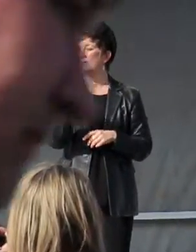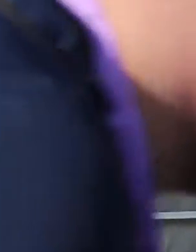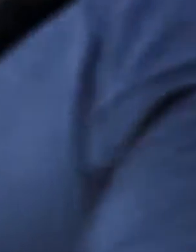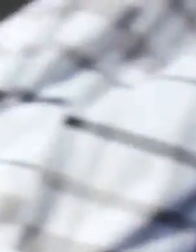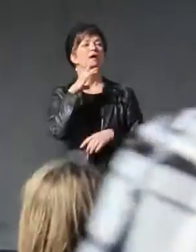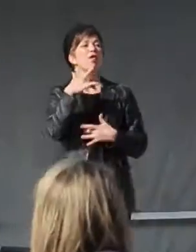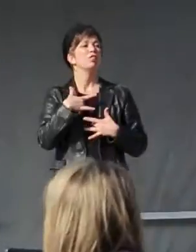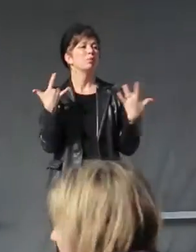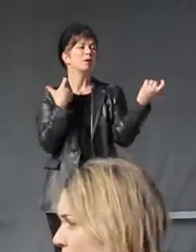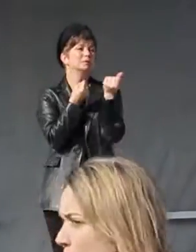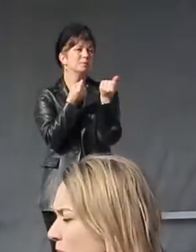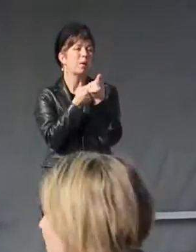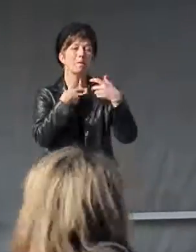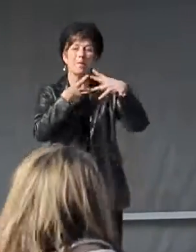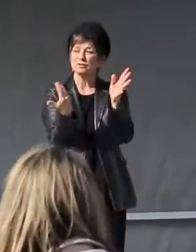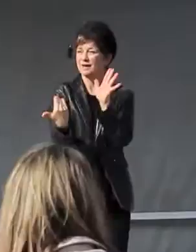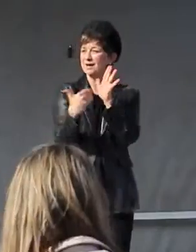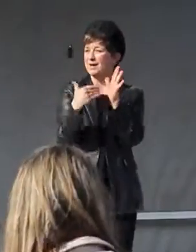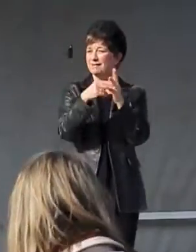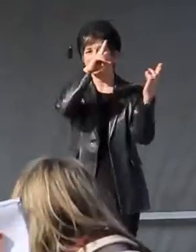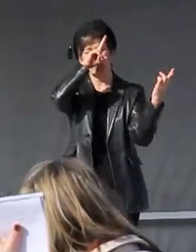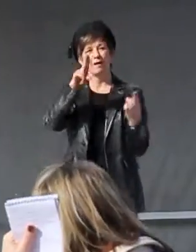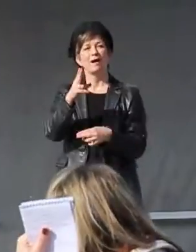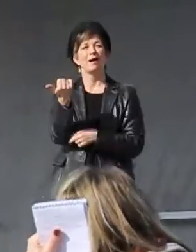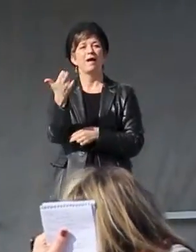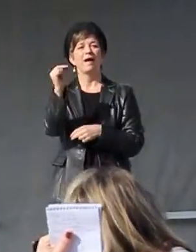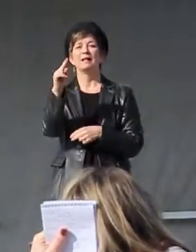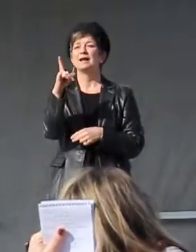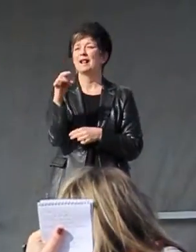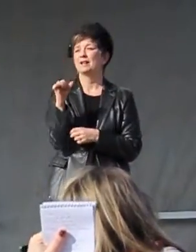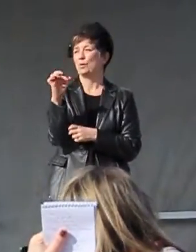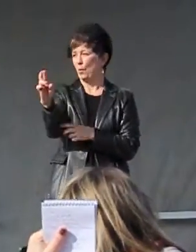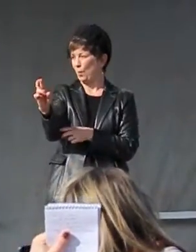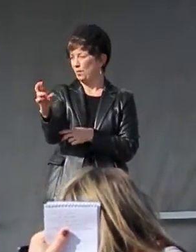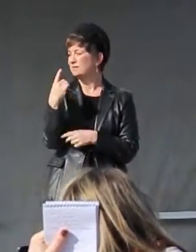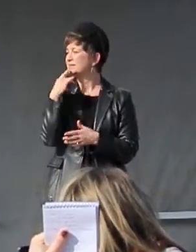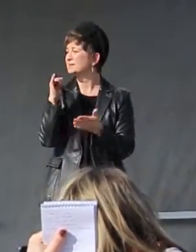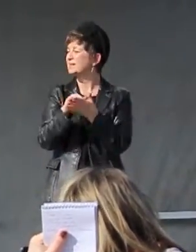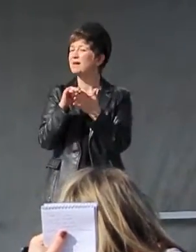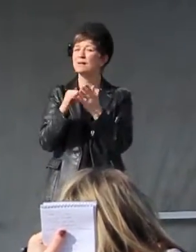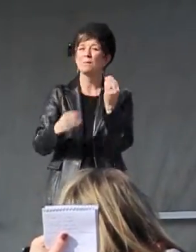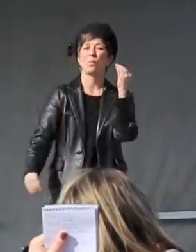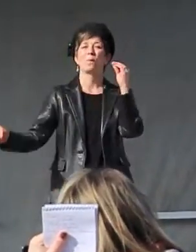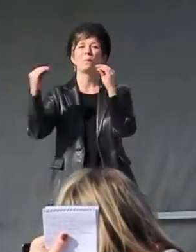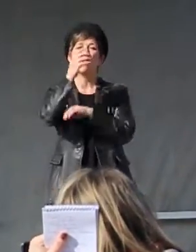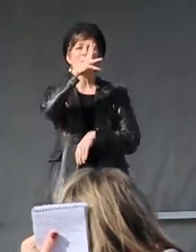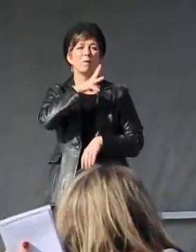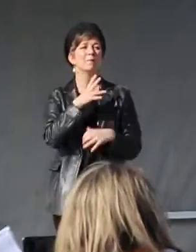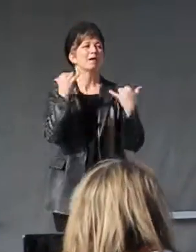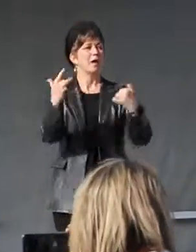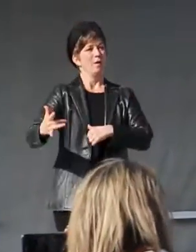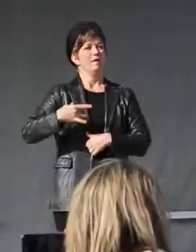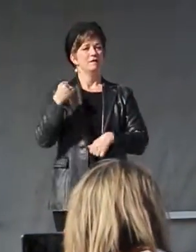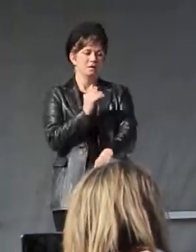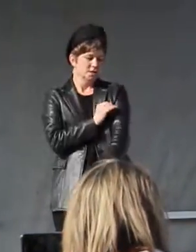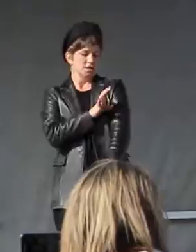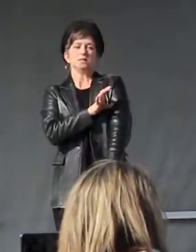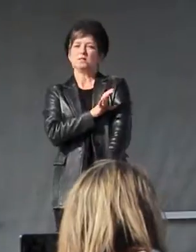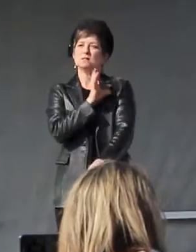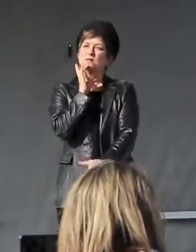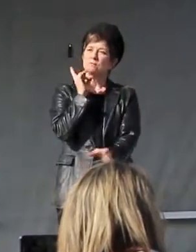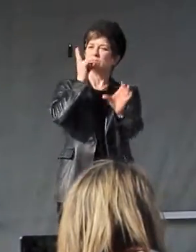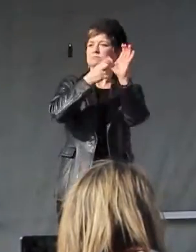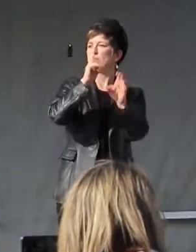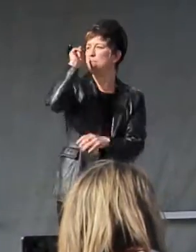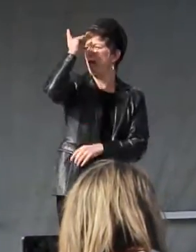thrilled to support the march again this year in honor of Helen and Eleanor. She says that the ever-increasing number of women who now feel empowered to go into